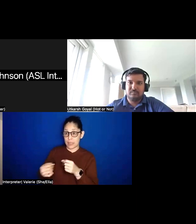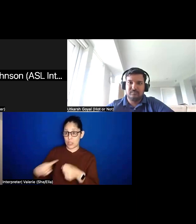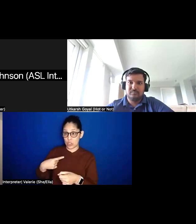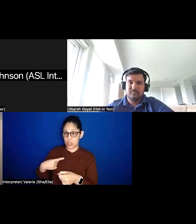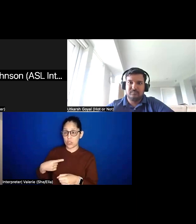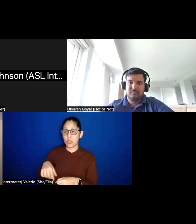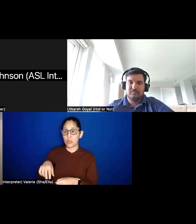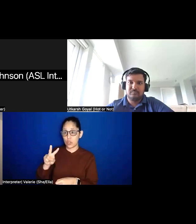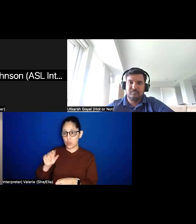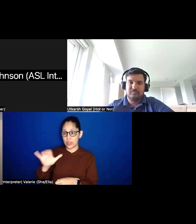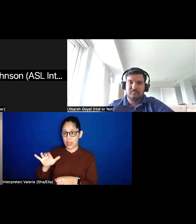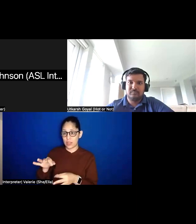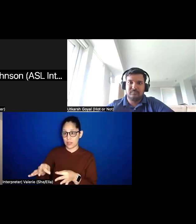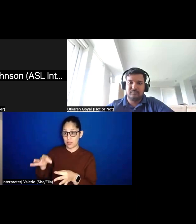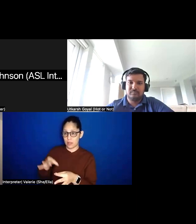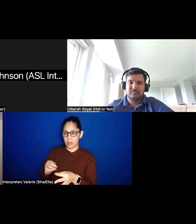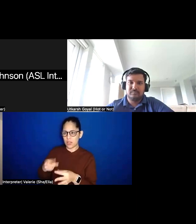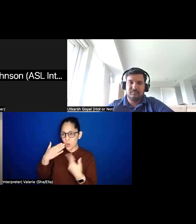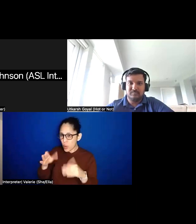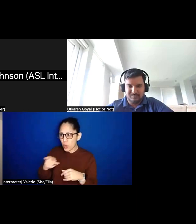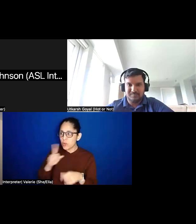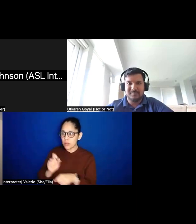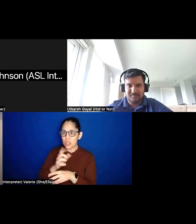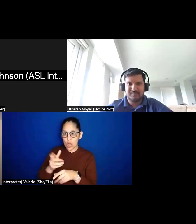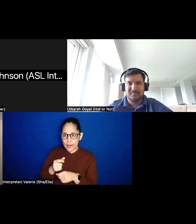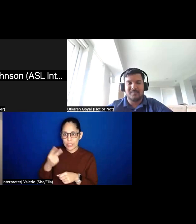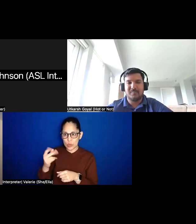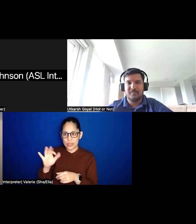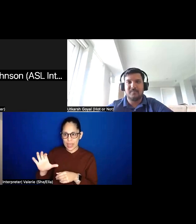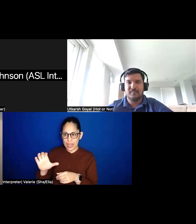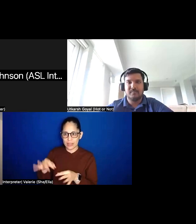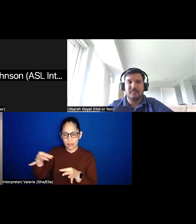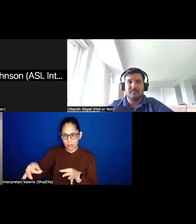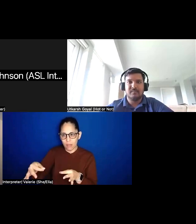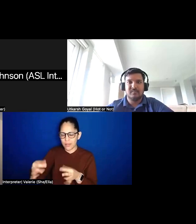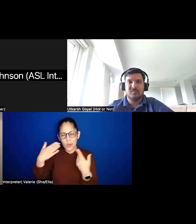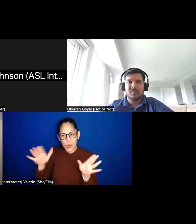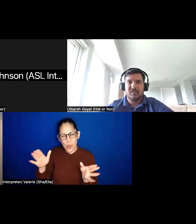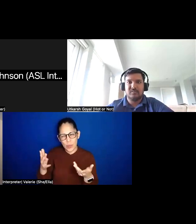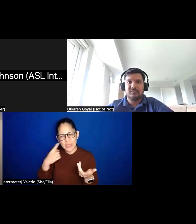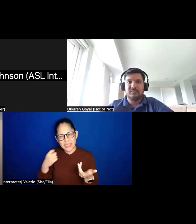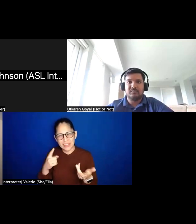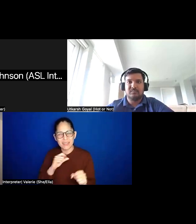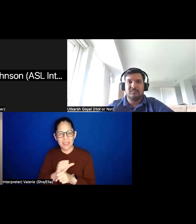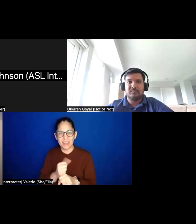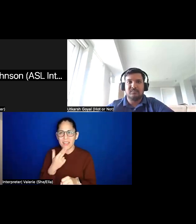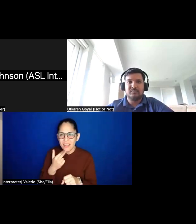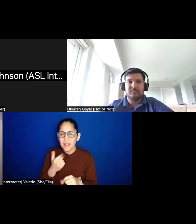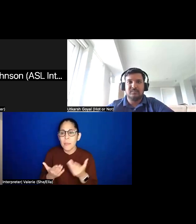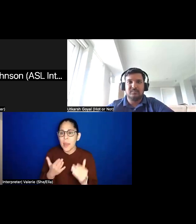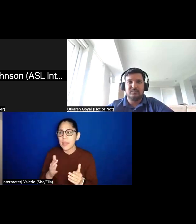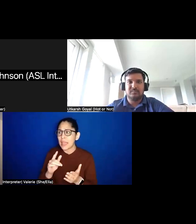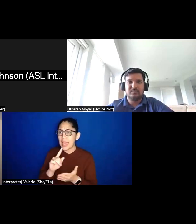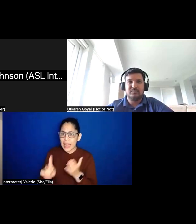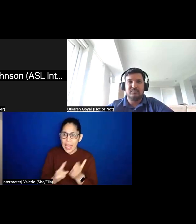2 seconds late, you don't even know you got it 2 seconds late, because it's, it might be an hour between every